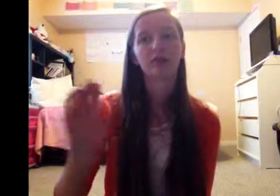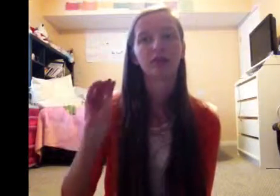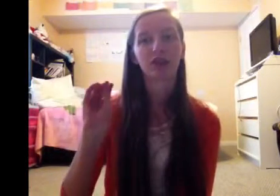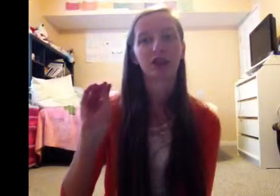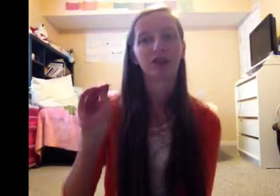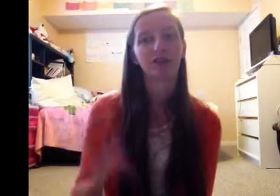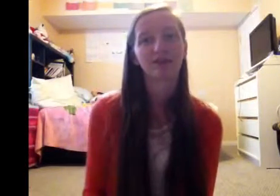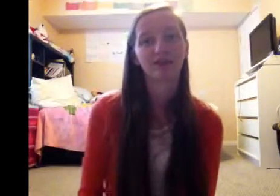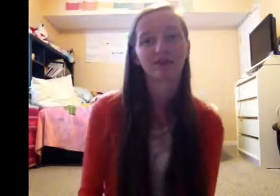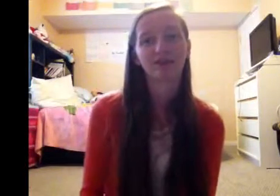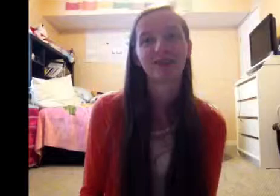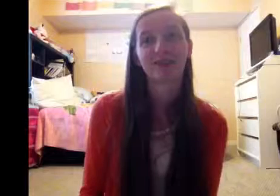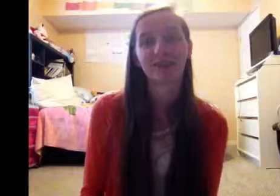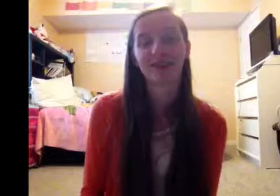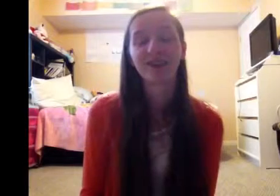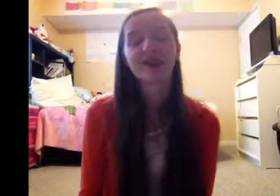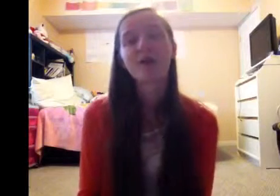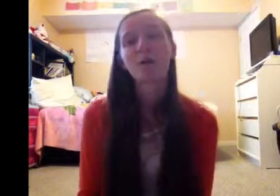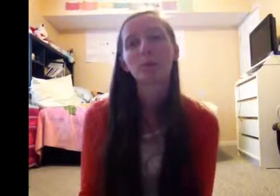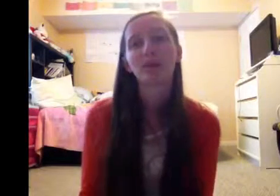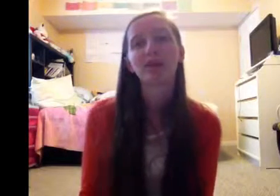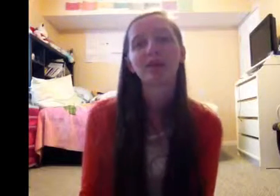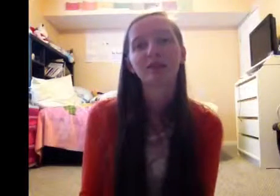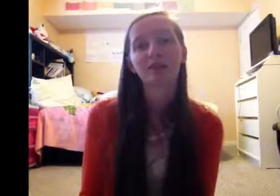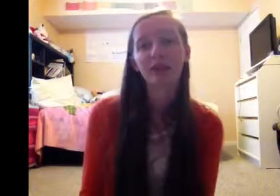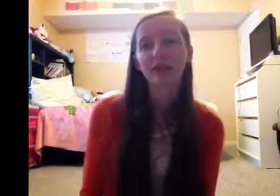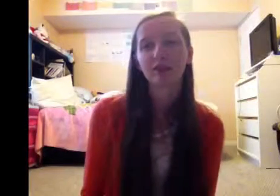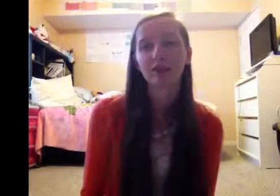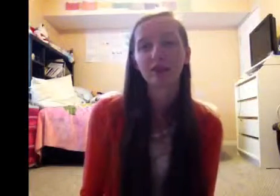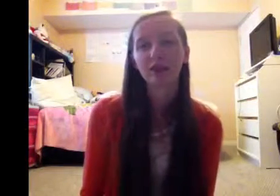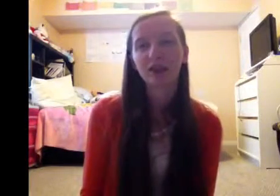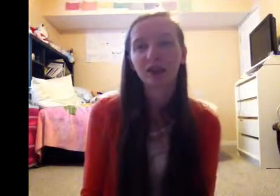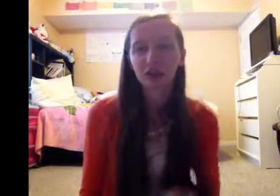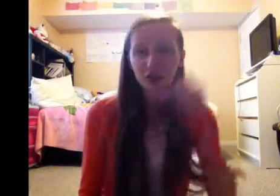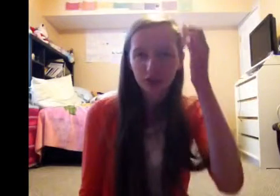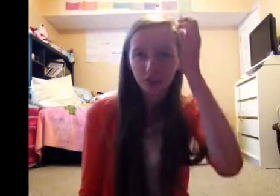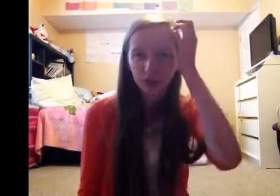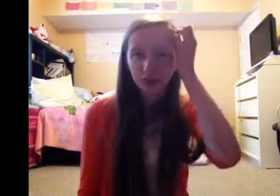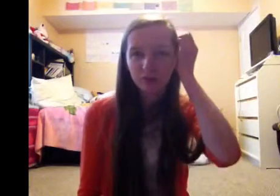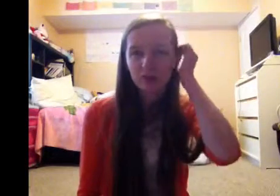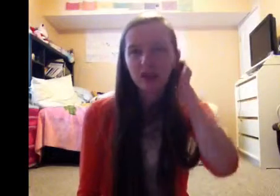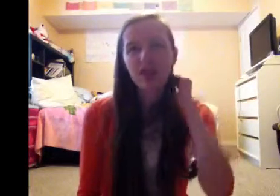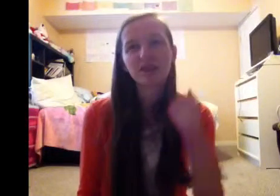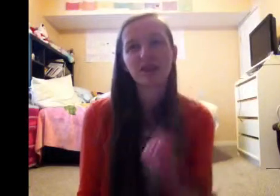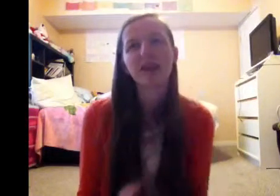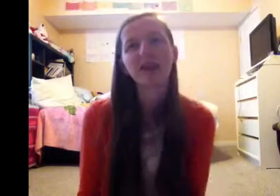450. That was hard. But, like, in English, we tend to say, like,